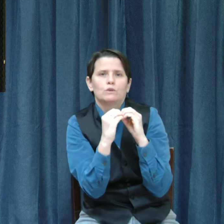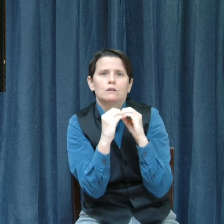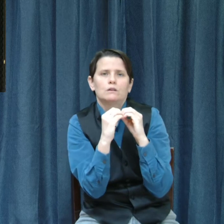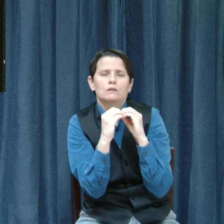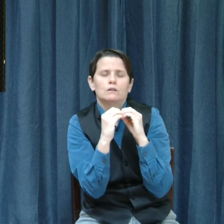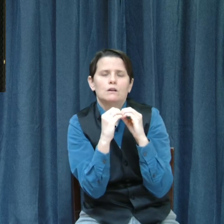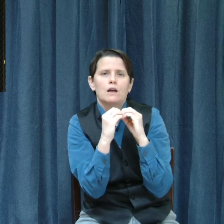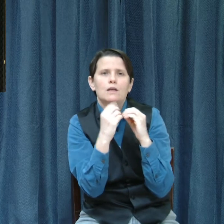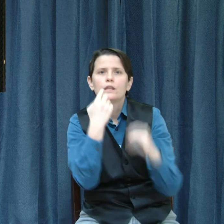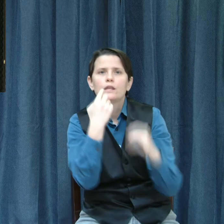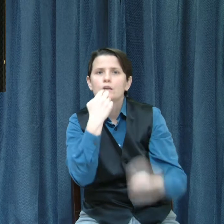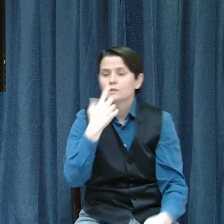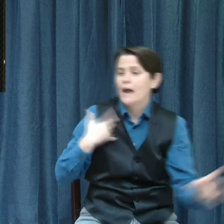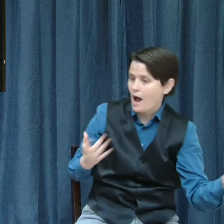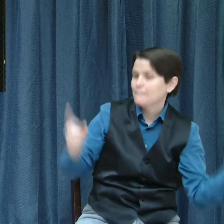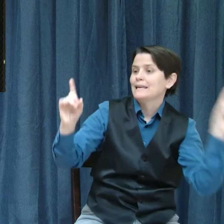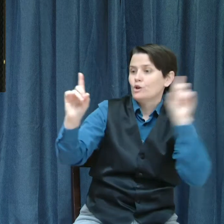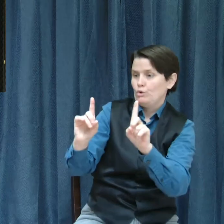here with you. What can I do?